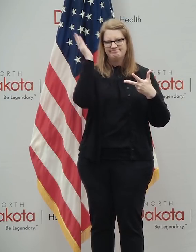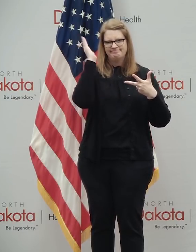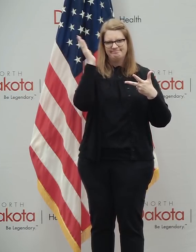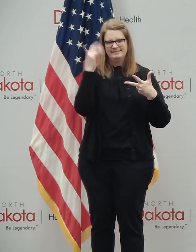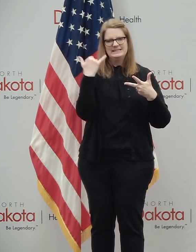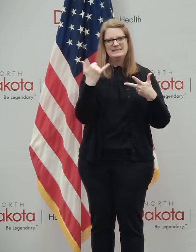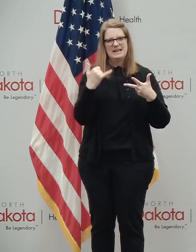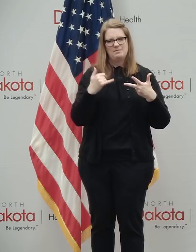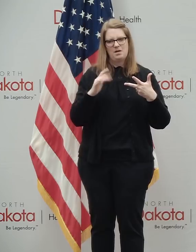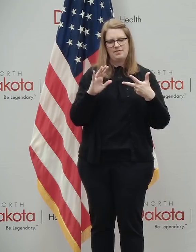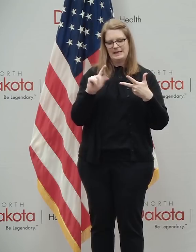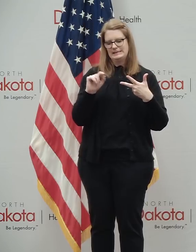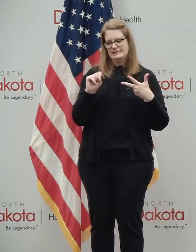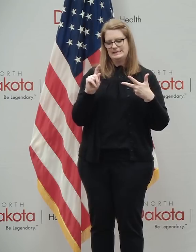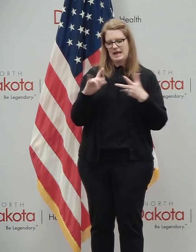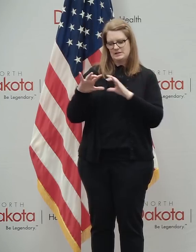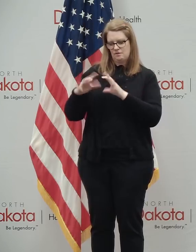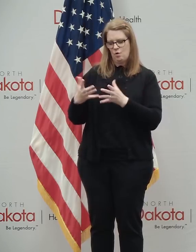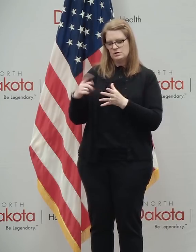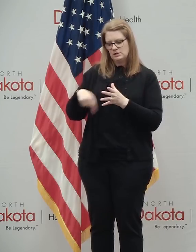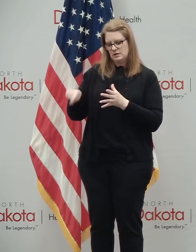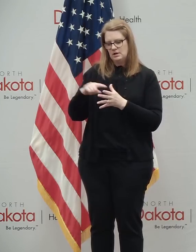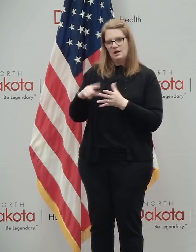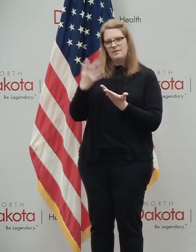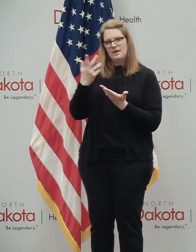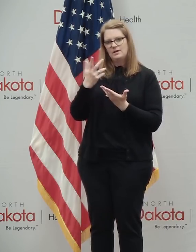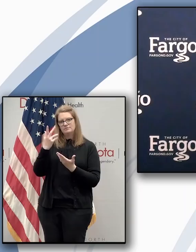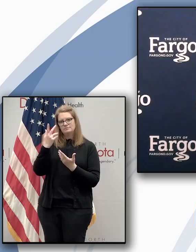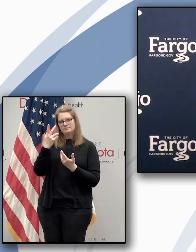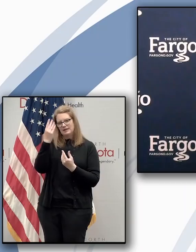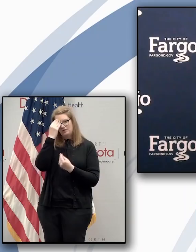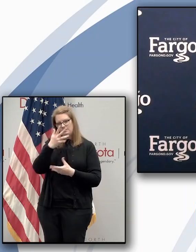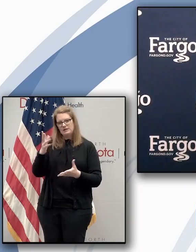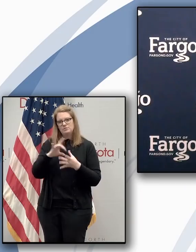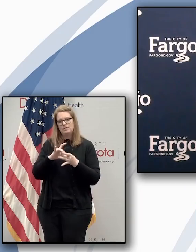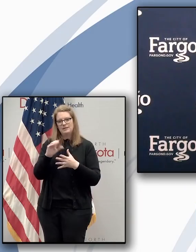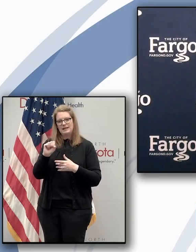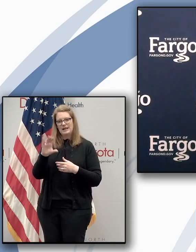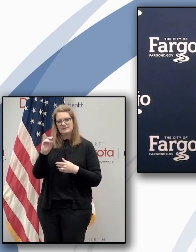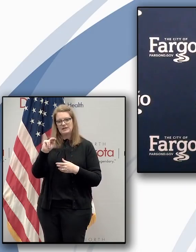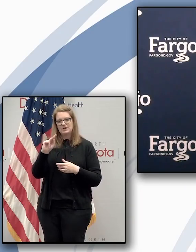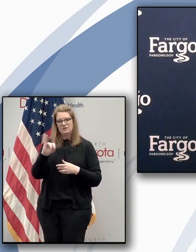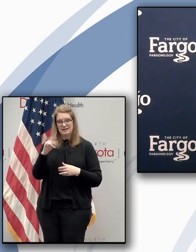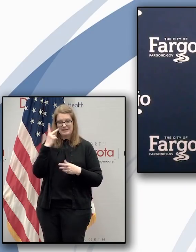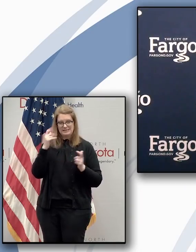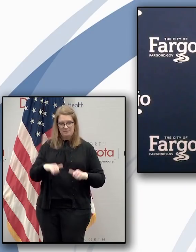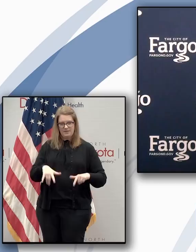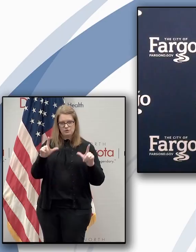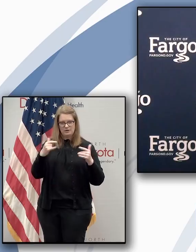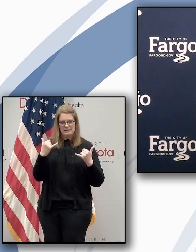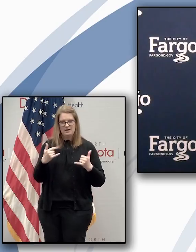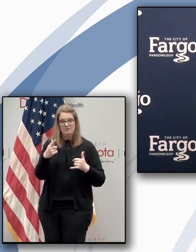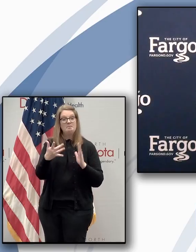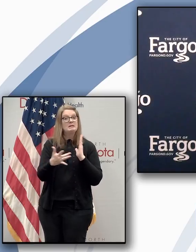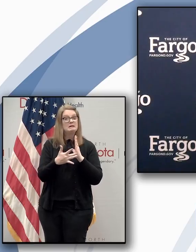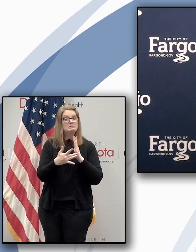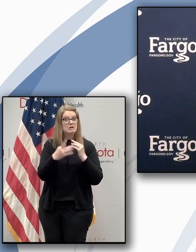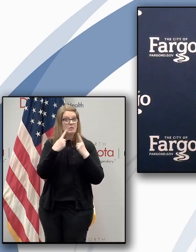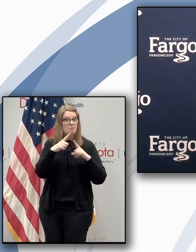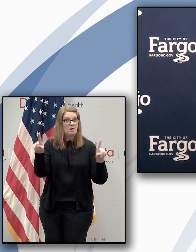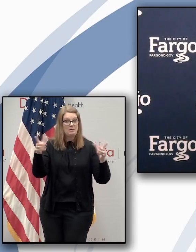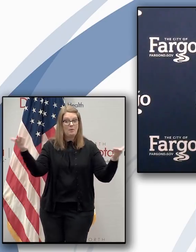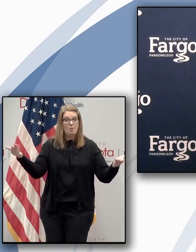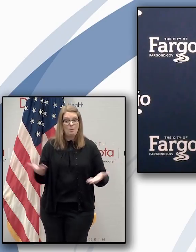force and share their thoughts on the COVID situation in Cass County. I see them coming up on the screen right now. The technology is working.